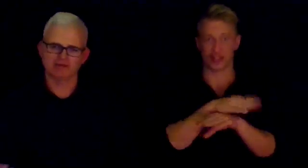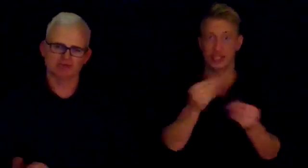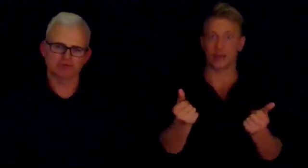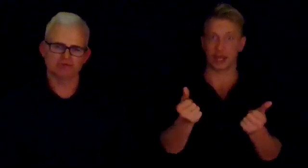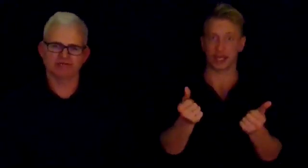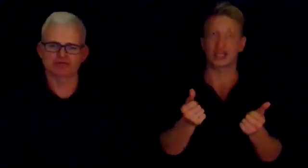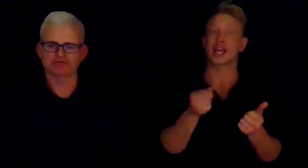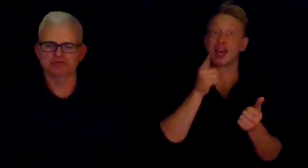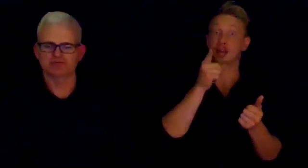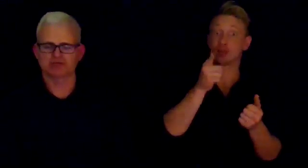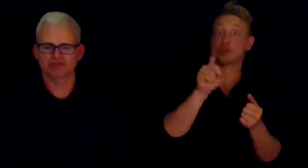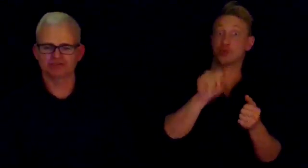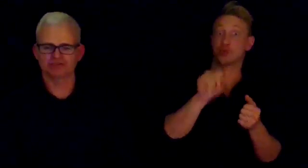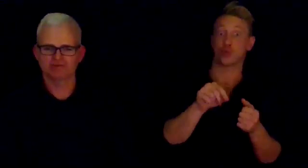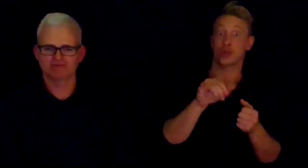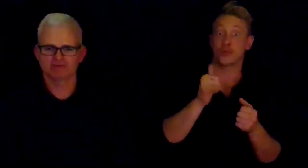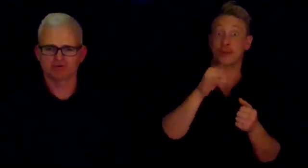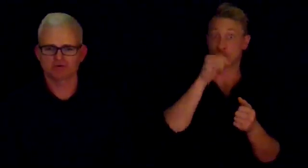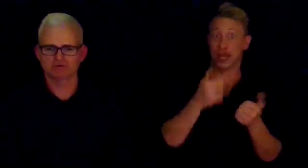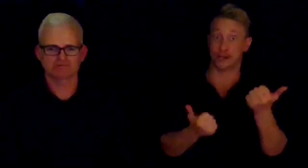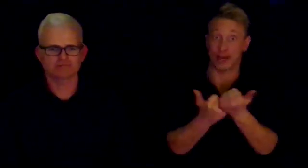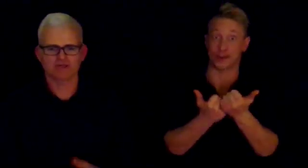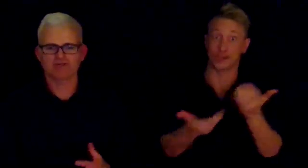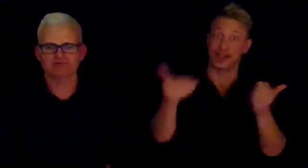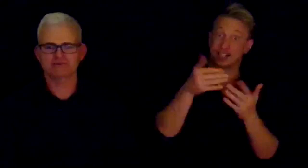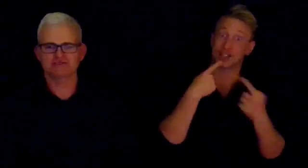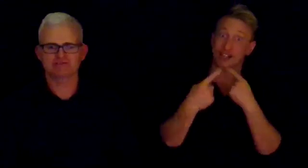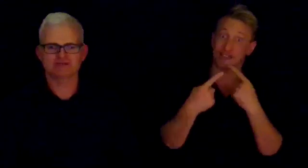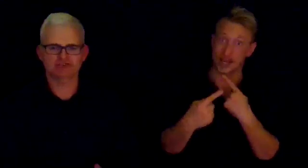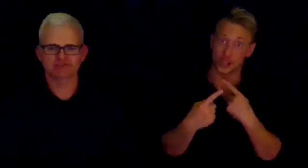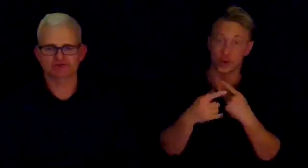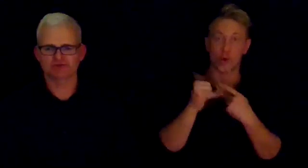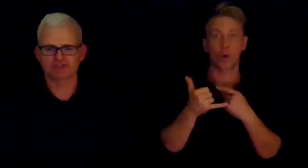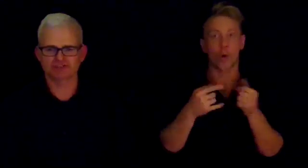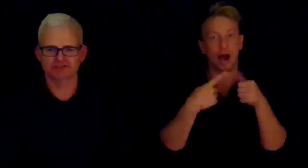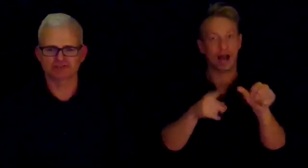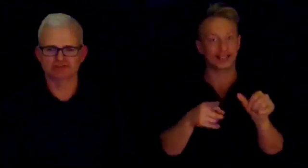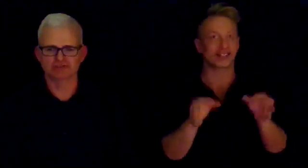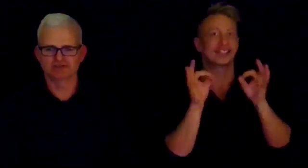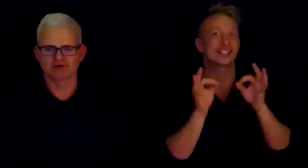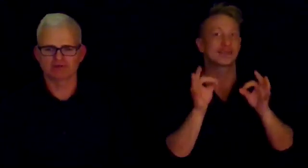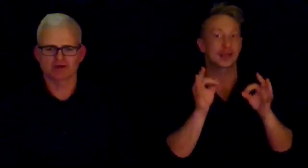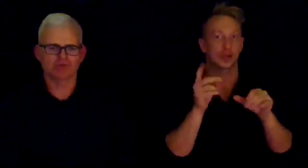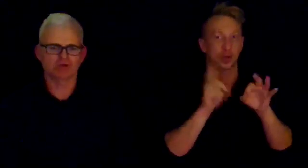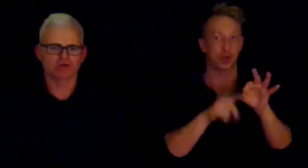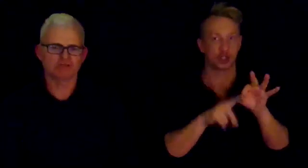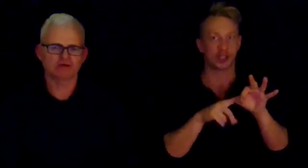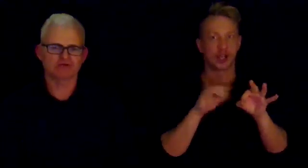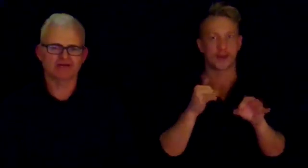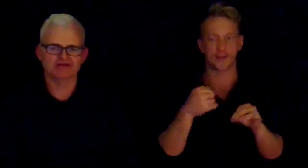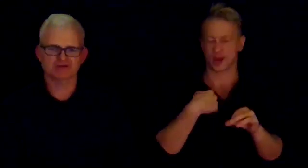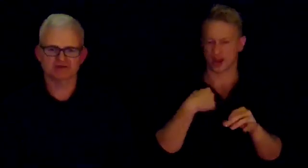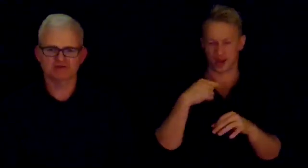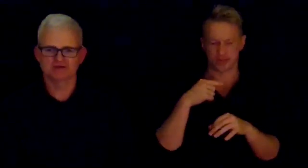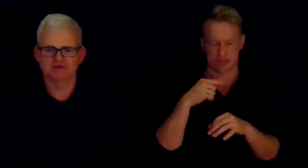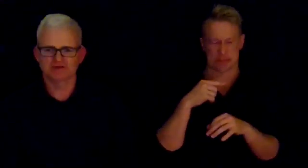can back me up with extra information or answer any specialist questions that I might not be